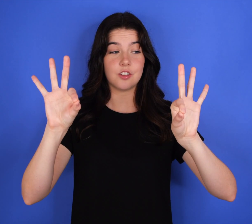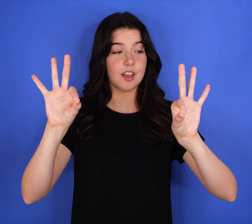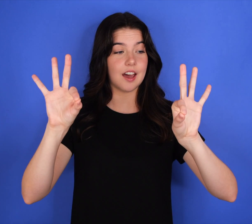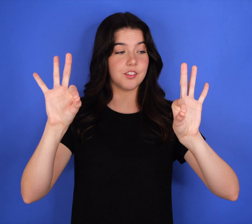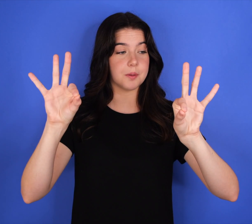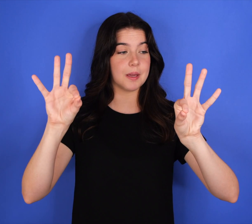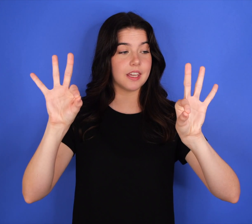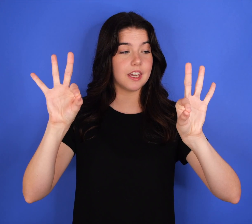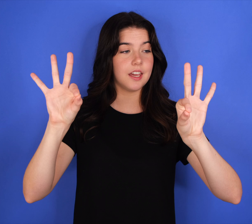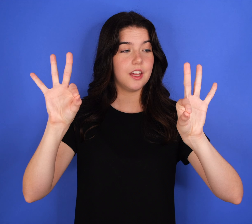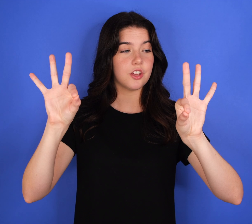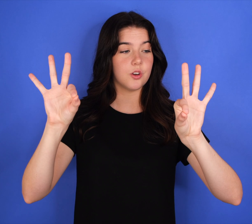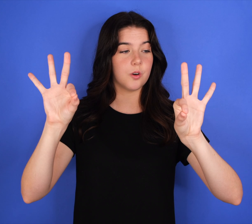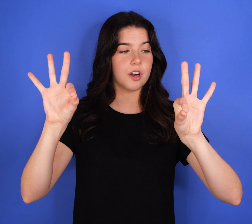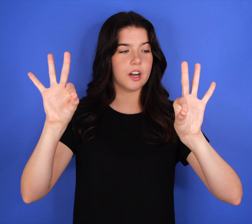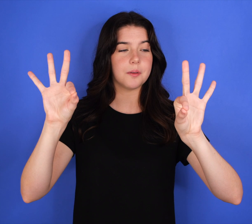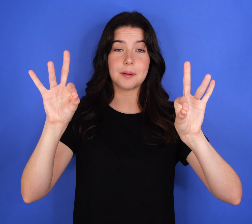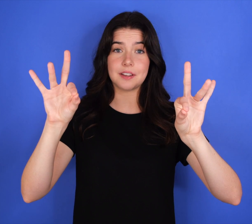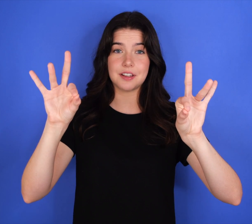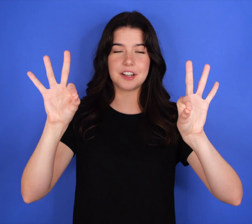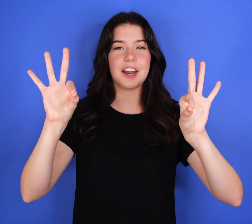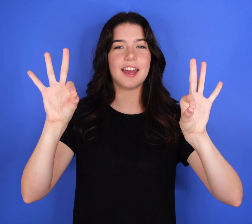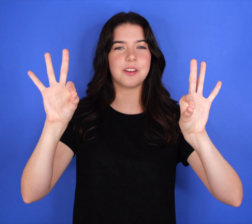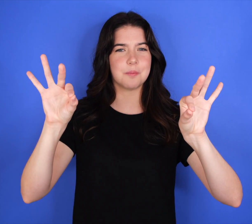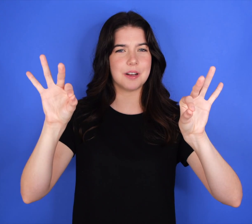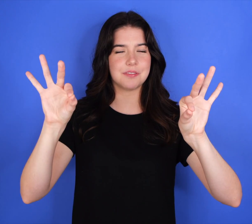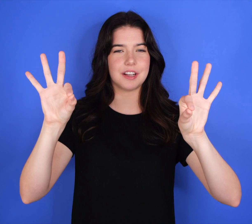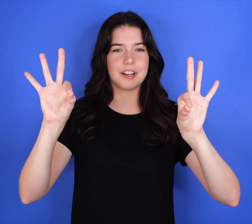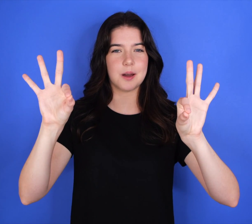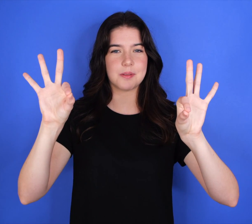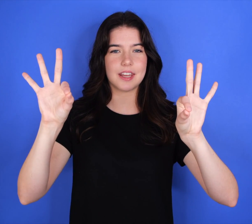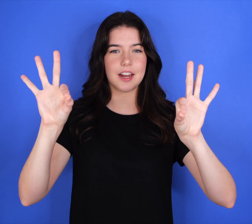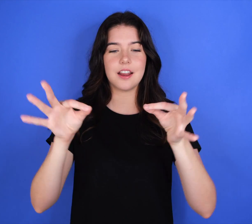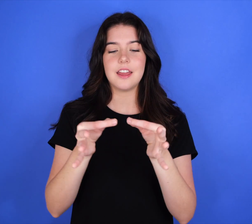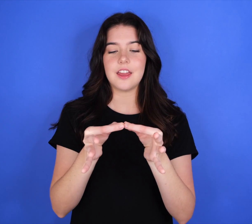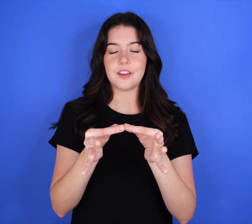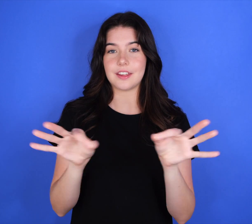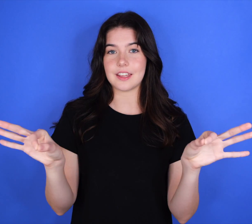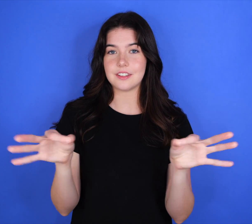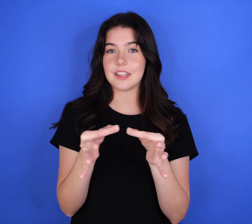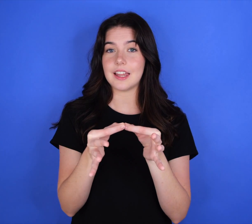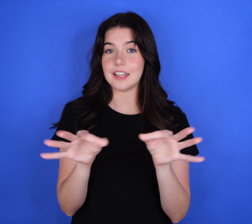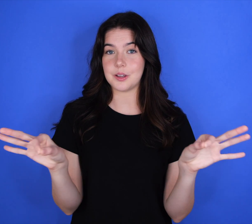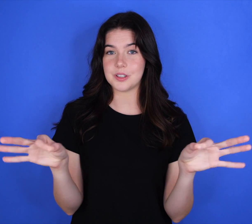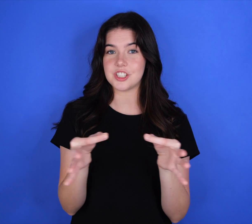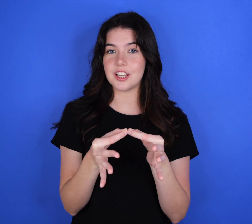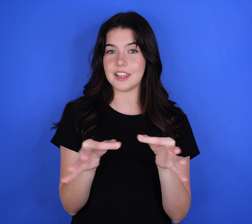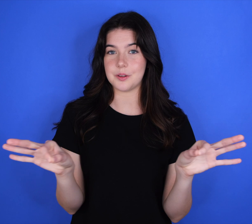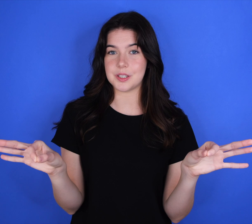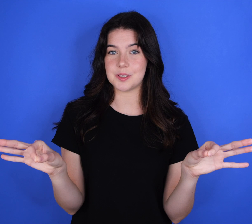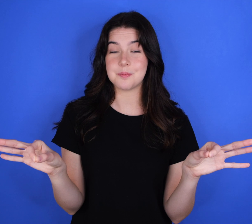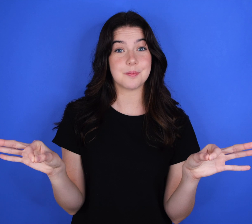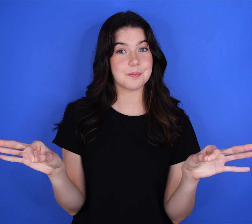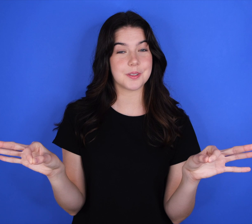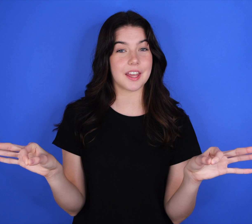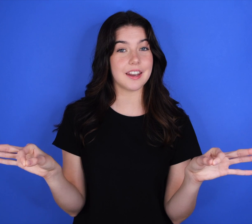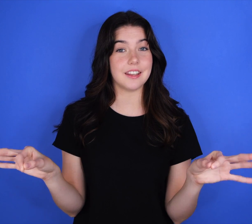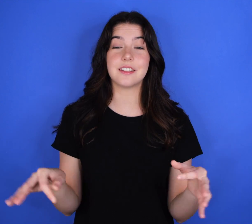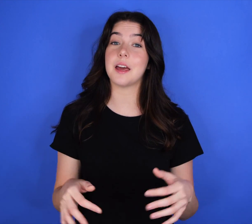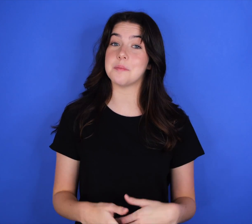you have your pinky, your ring finger, and your middle finger up in the air. Go like this. Language, language. So that is